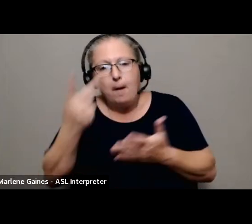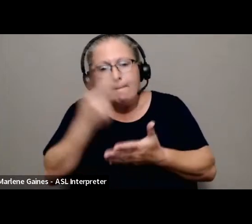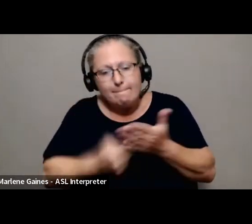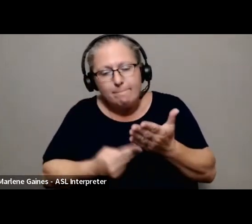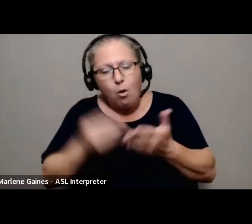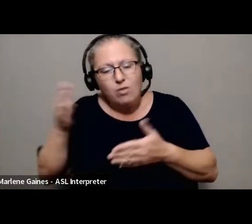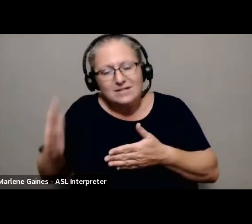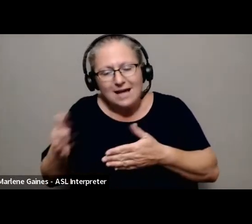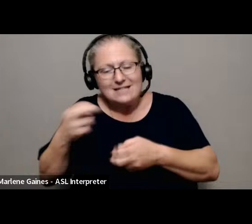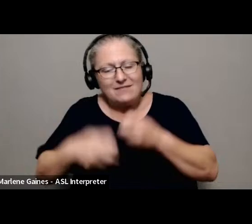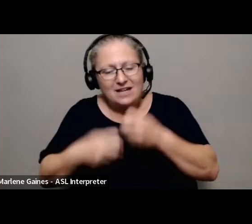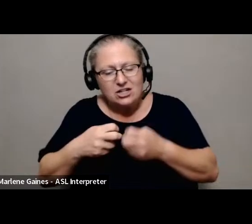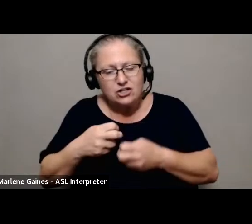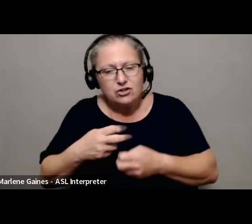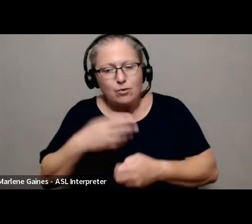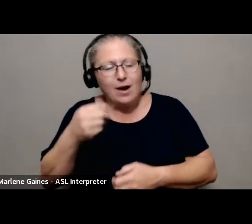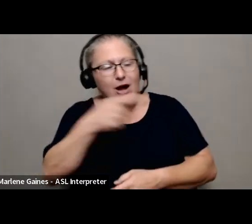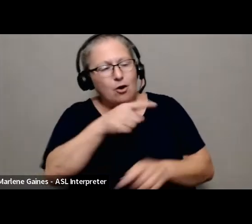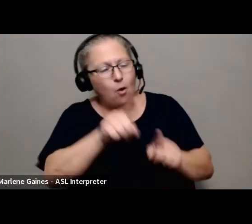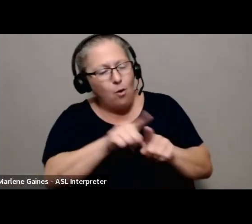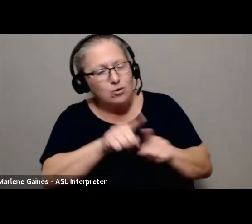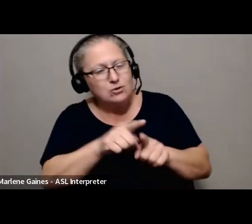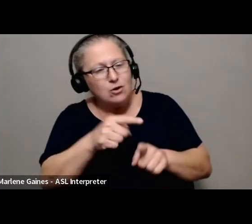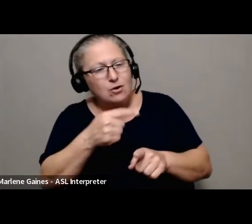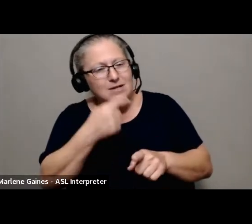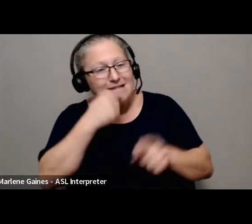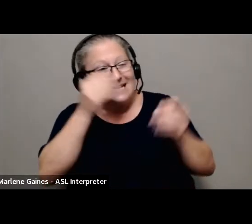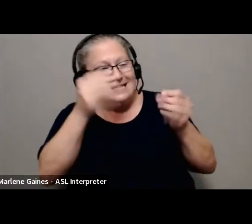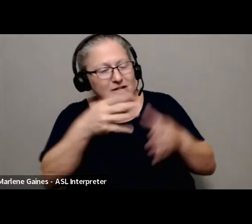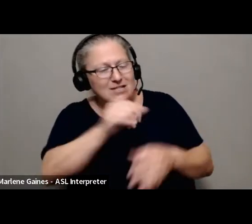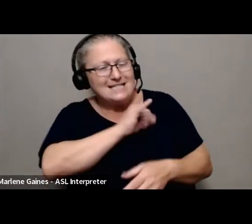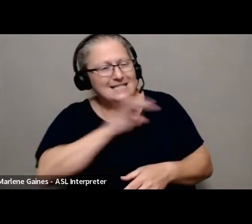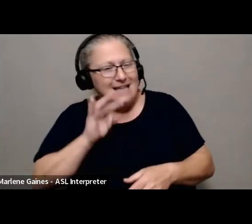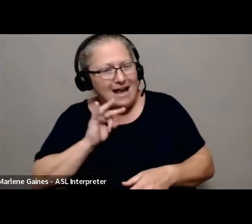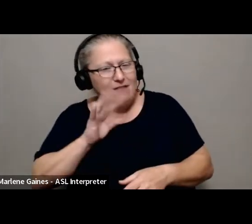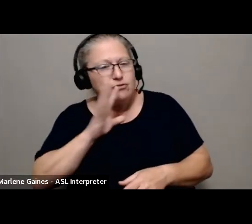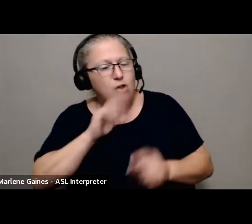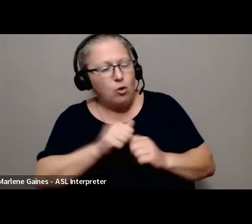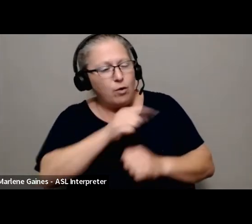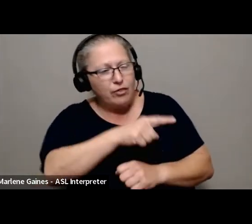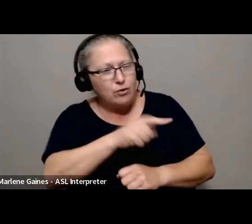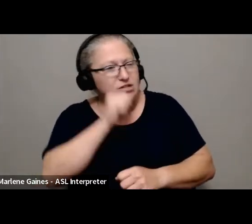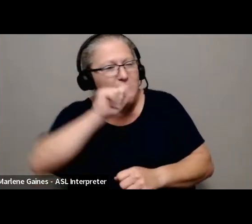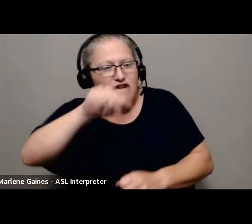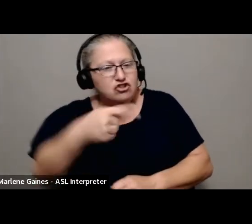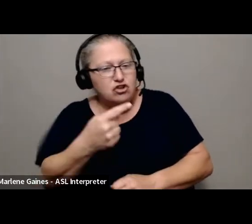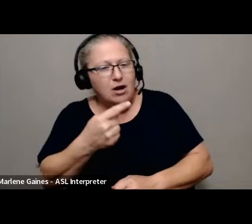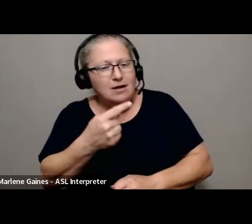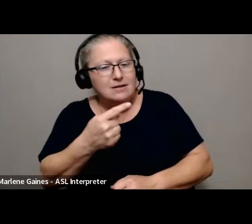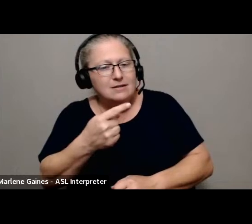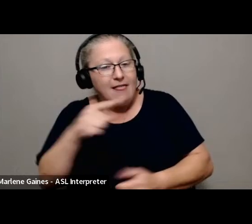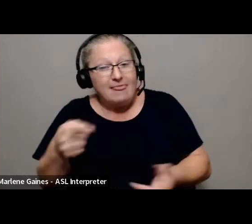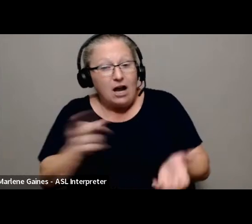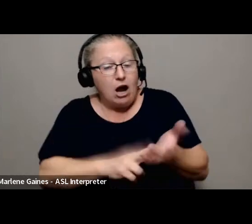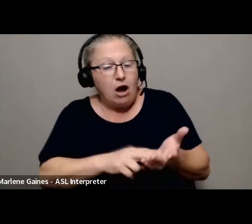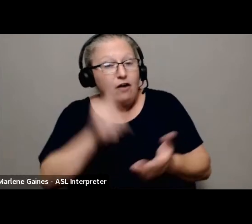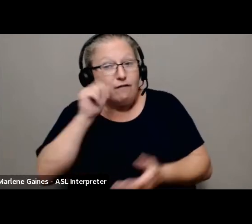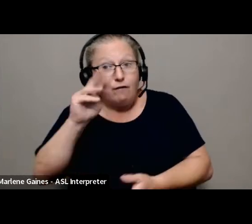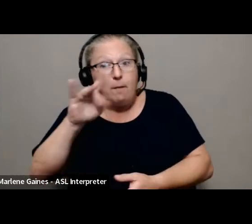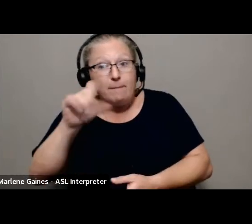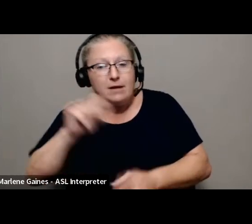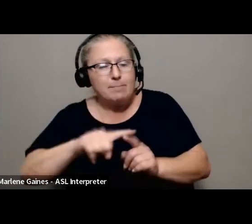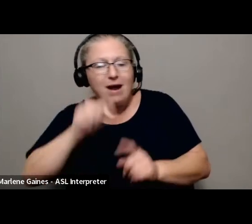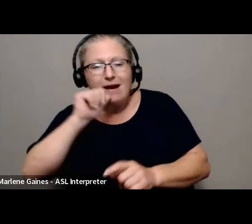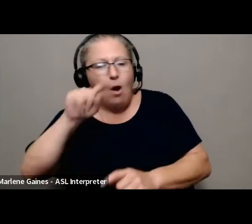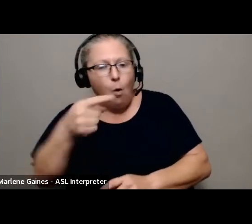sides of the issue. And you're also saying Mm-hmm. teachers and staff had spoken to you. So it wasn't just this contract is for Mills, but it wasn't